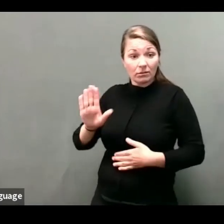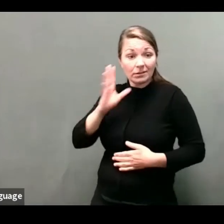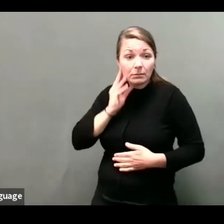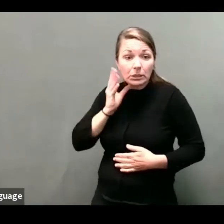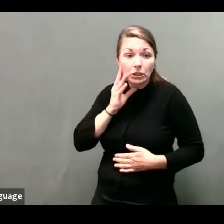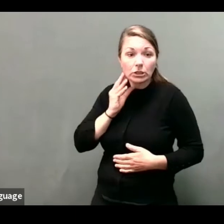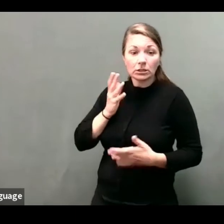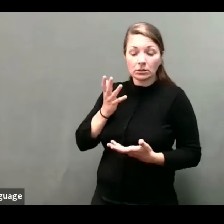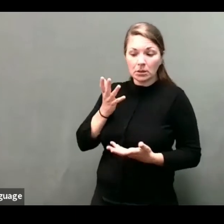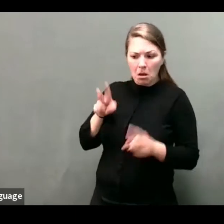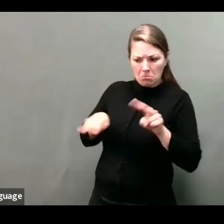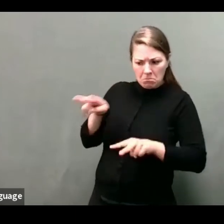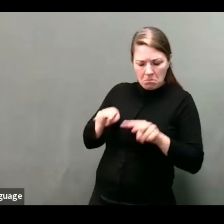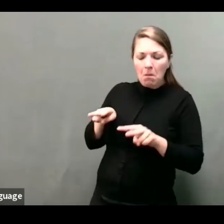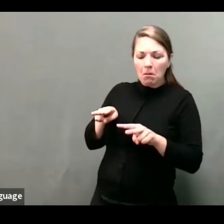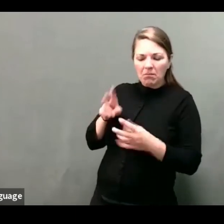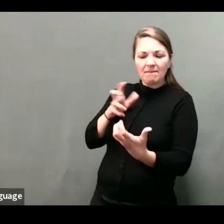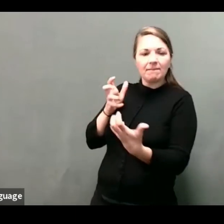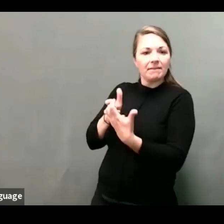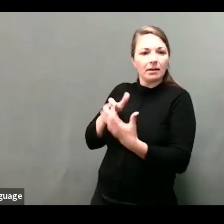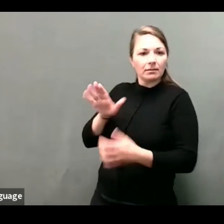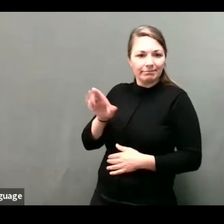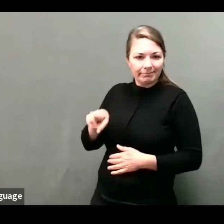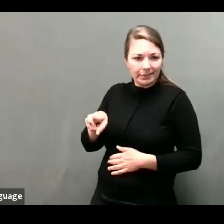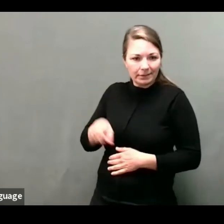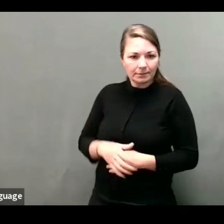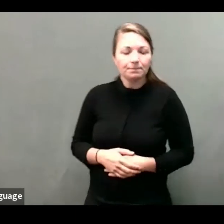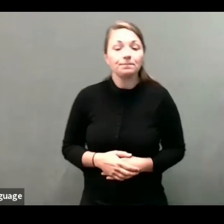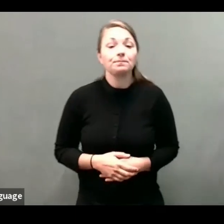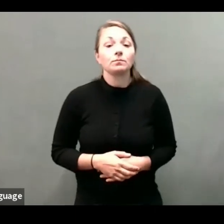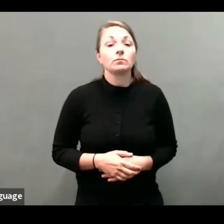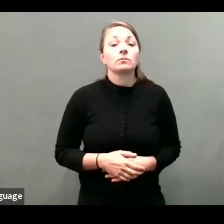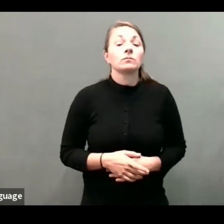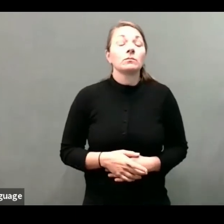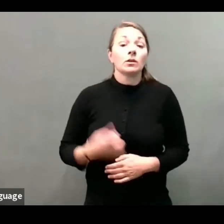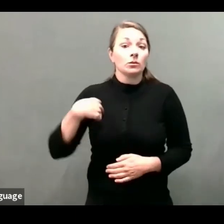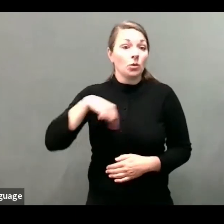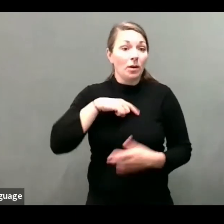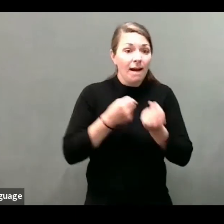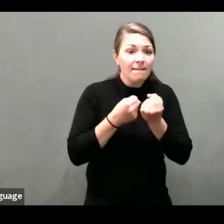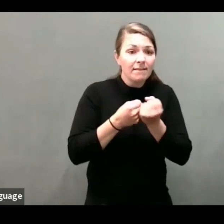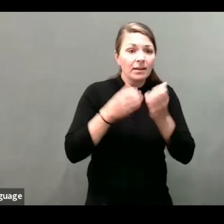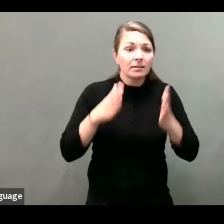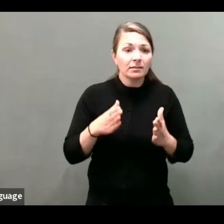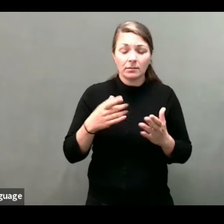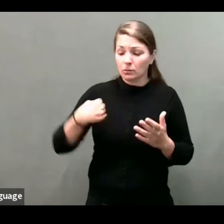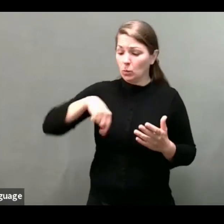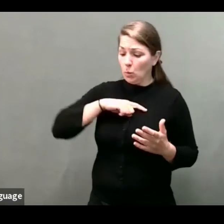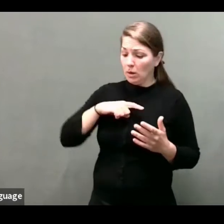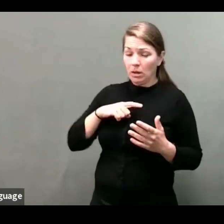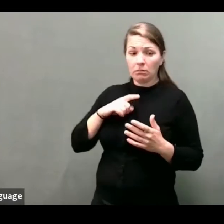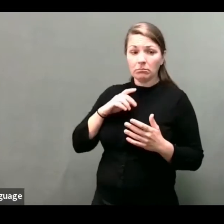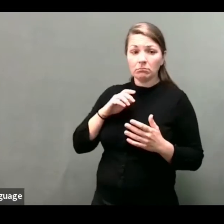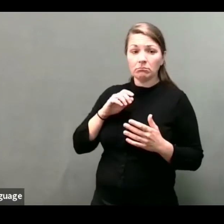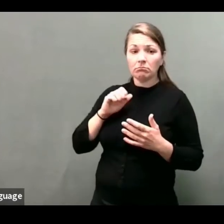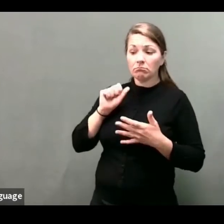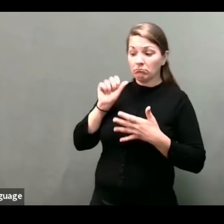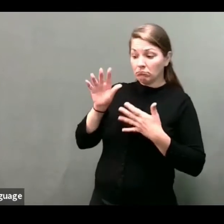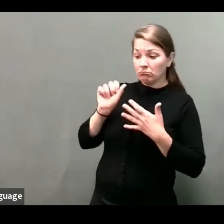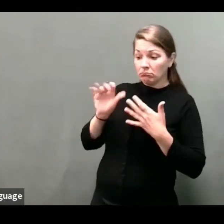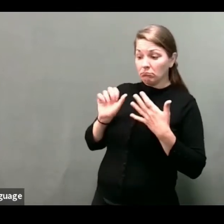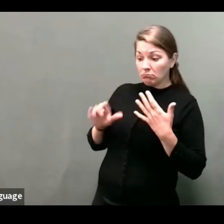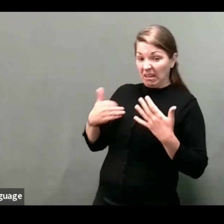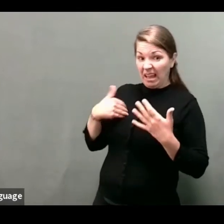when our advocacy is survivor-centered, when we're giving those choices and taking the pace of the